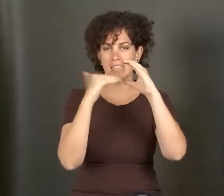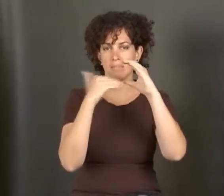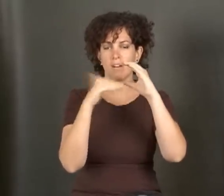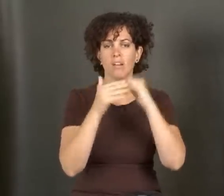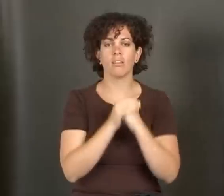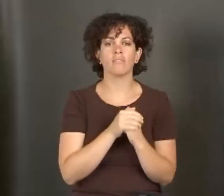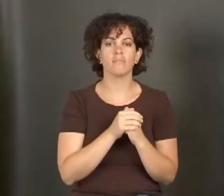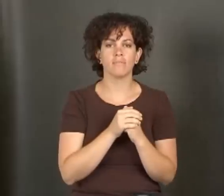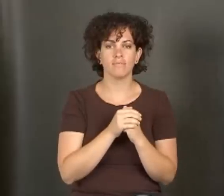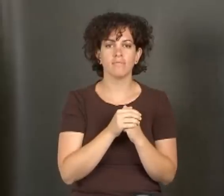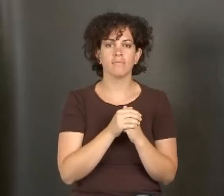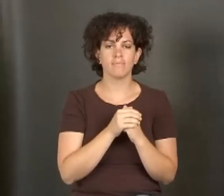This is a sign for email.